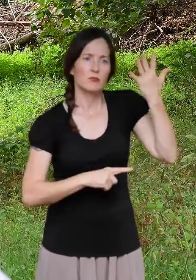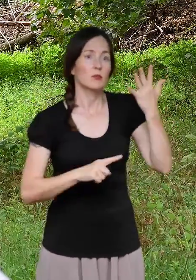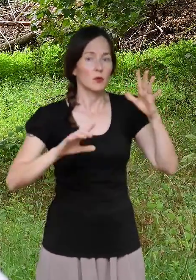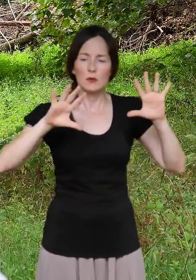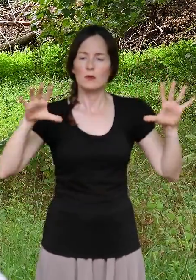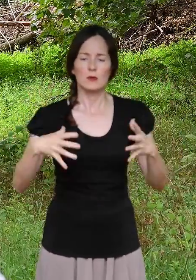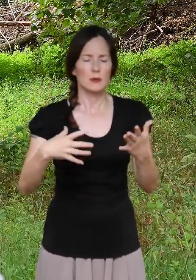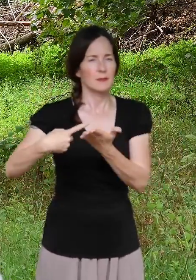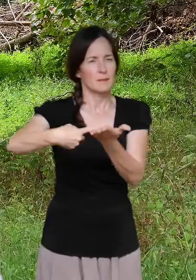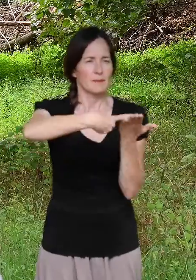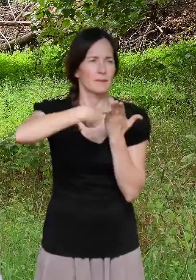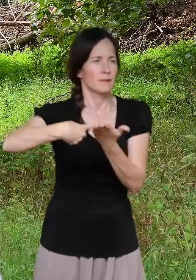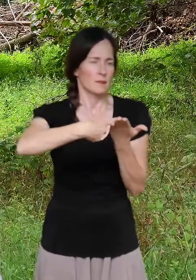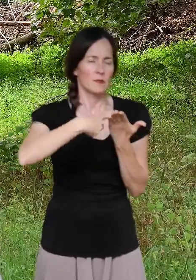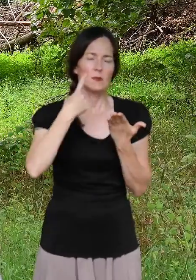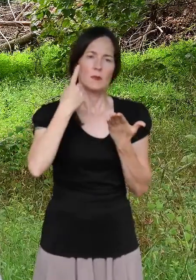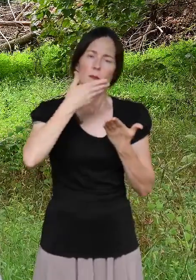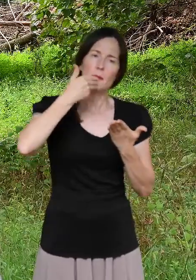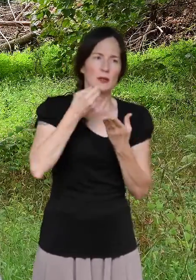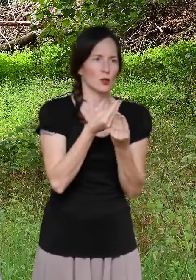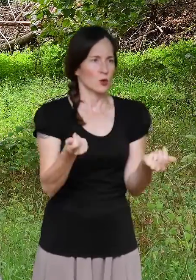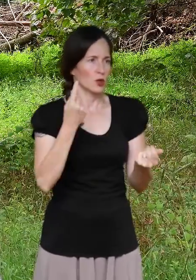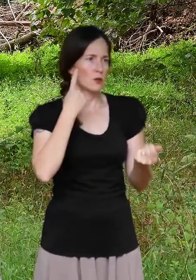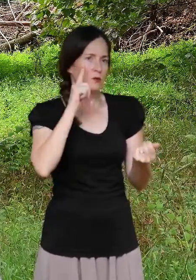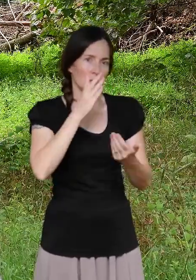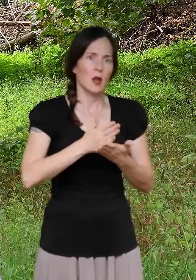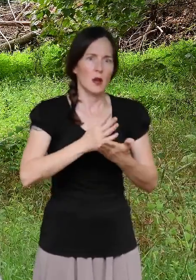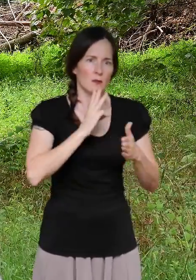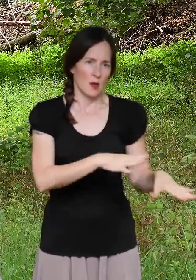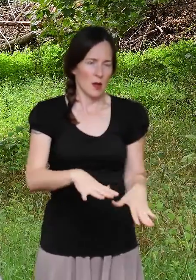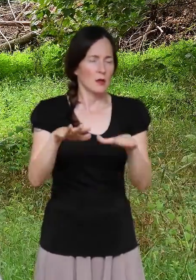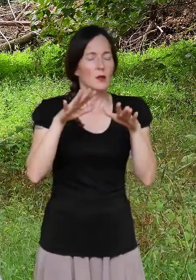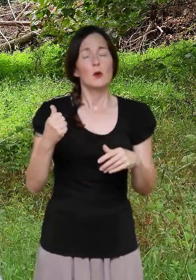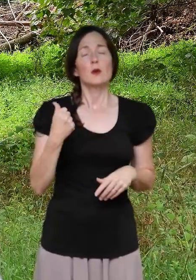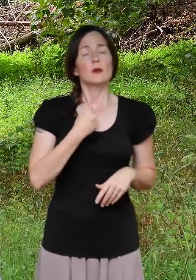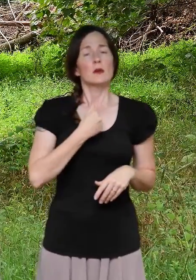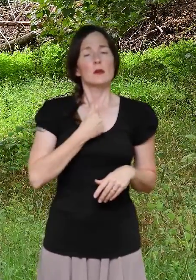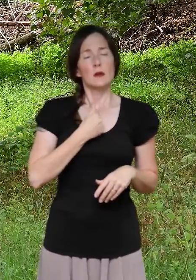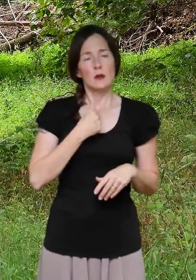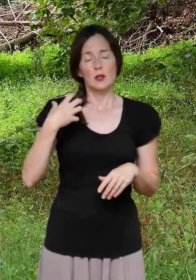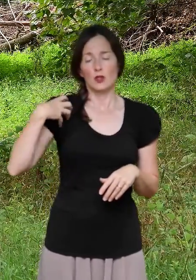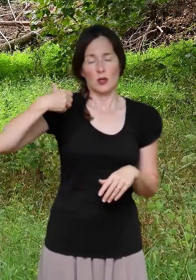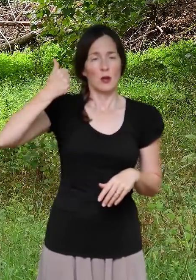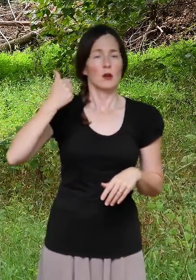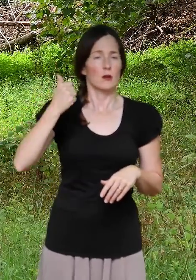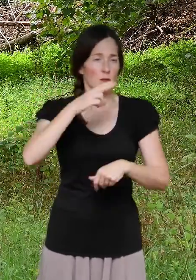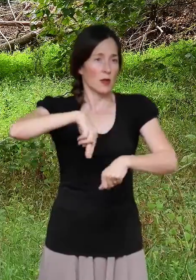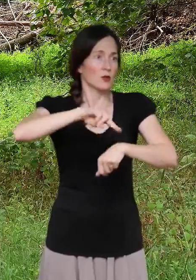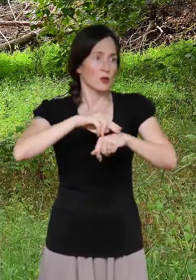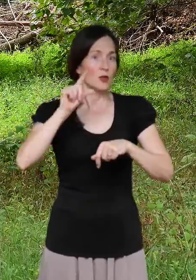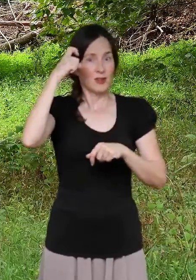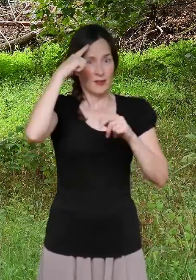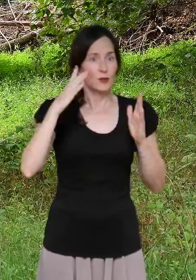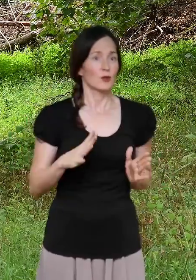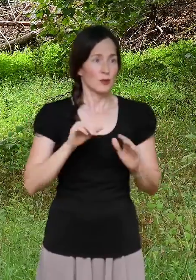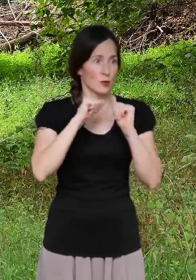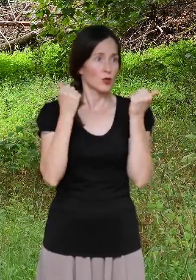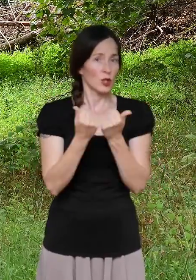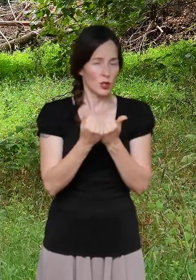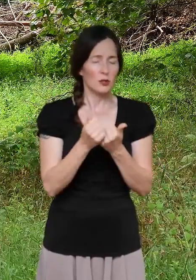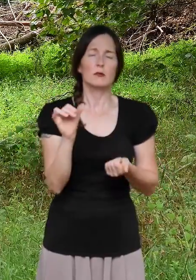flooding. And during my term as chairman of the National Governors Association, I led a year-long initiative focused